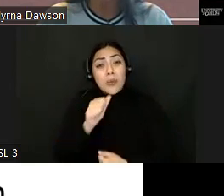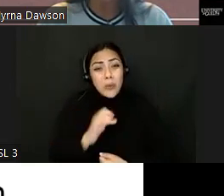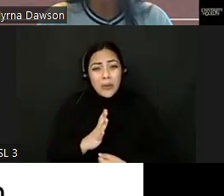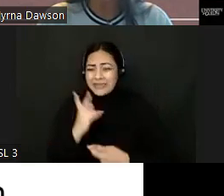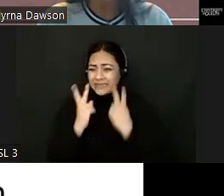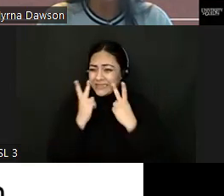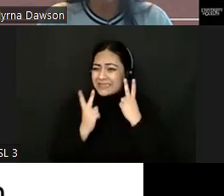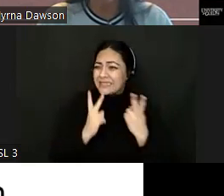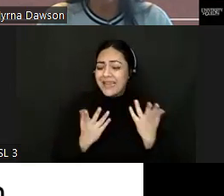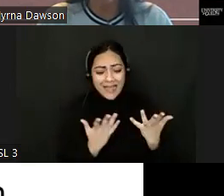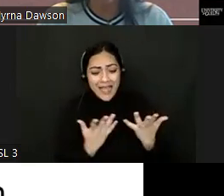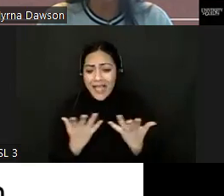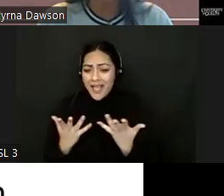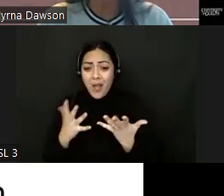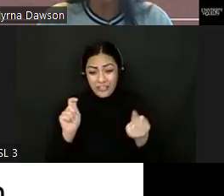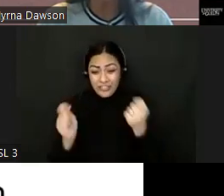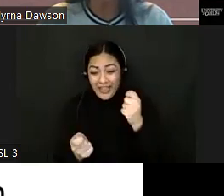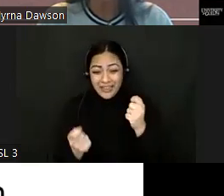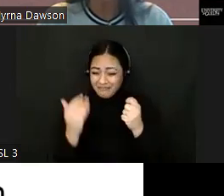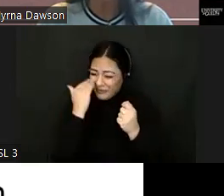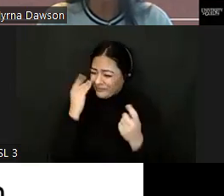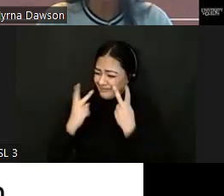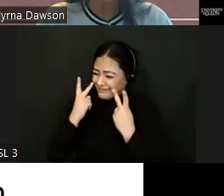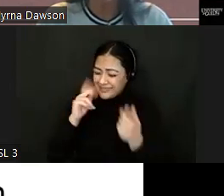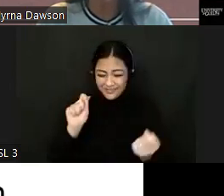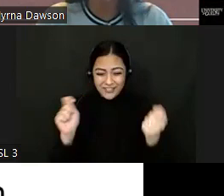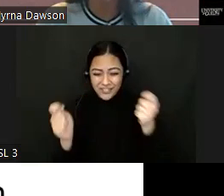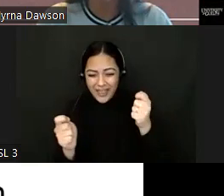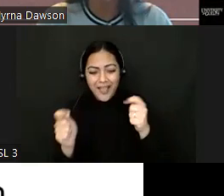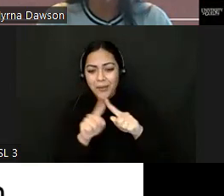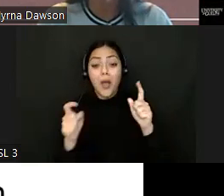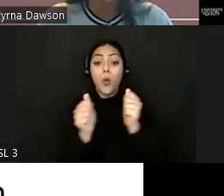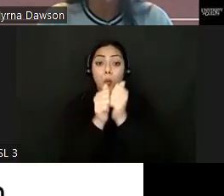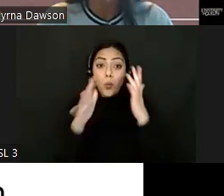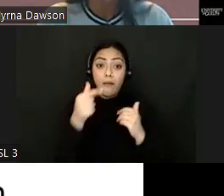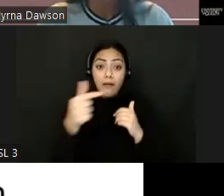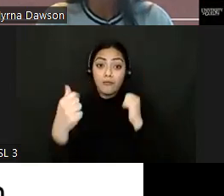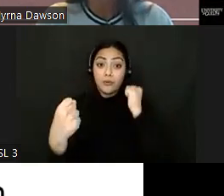resources to do much about it without the support of their governments.